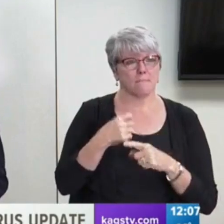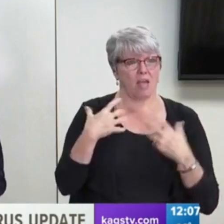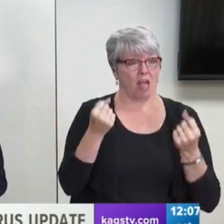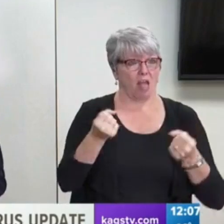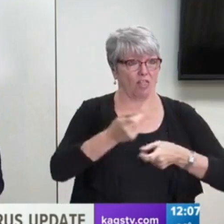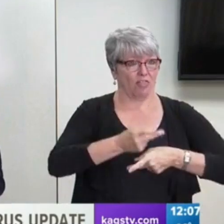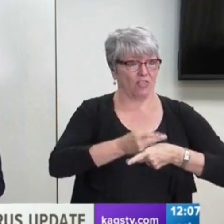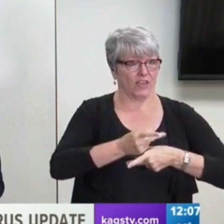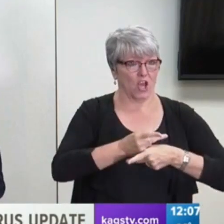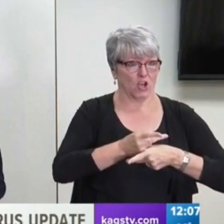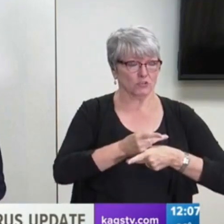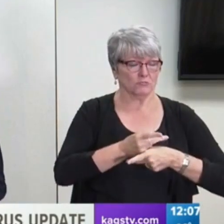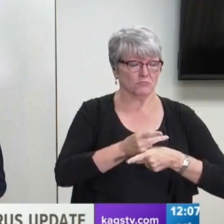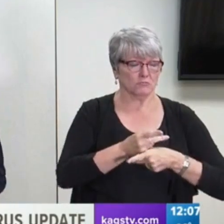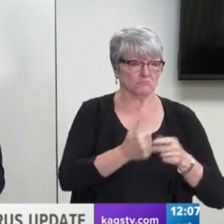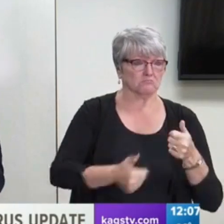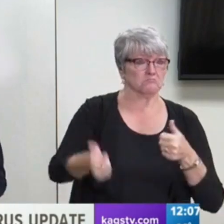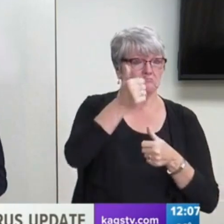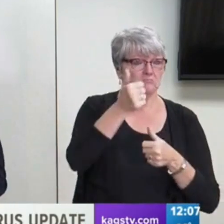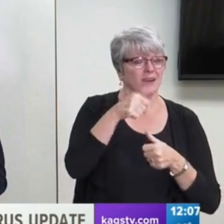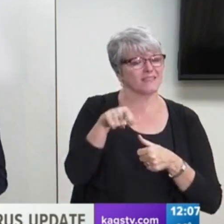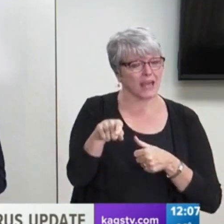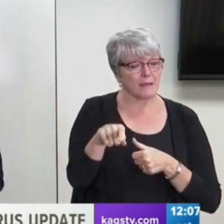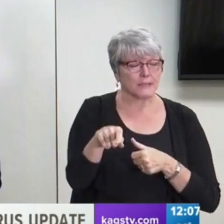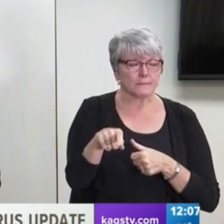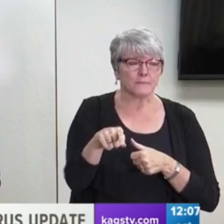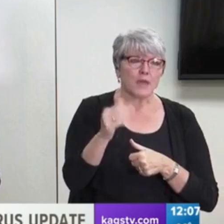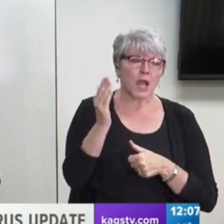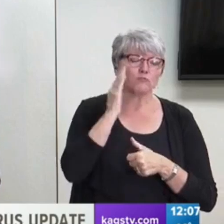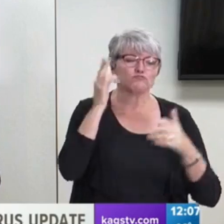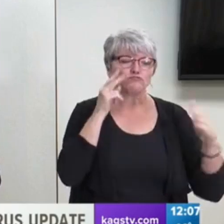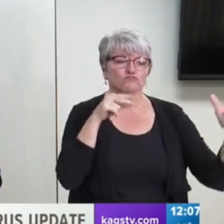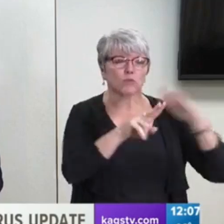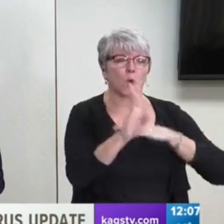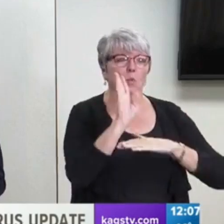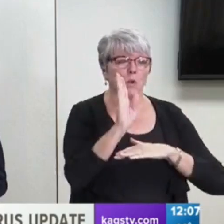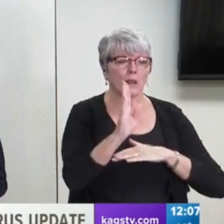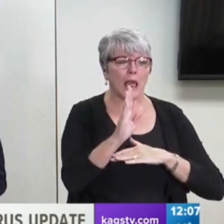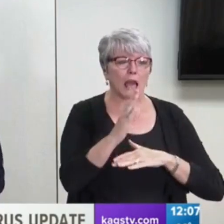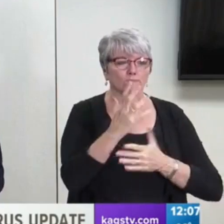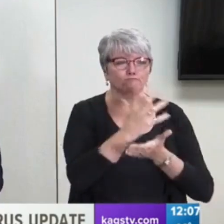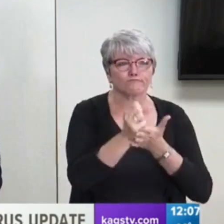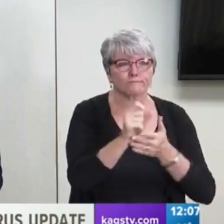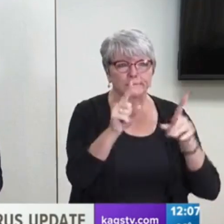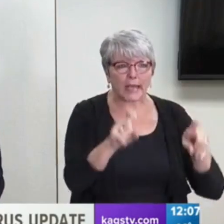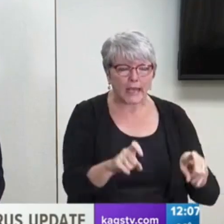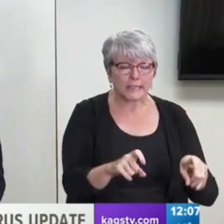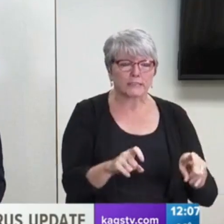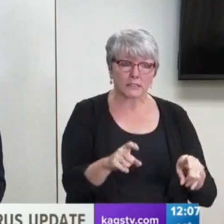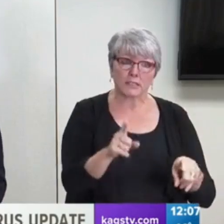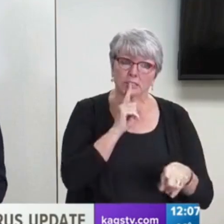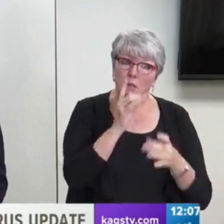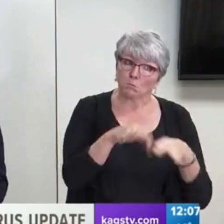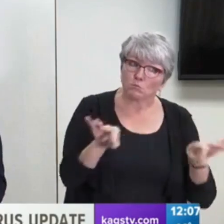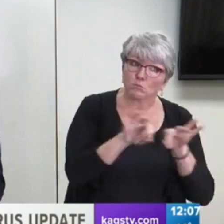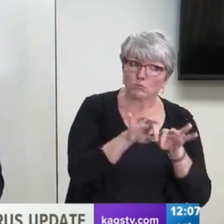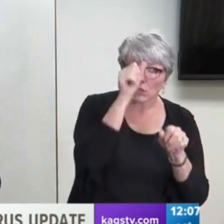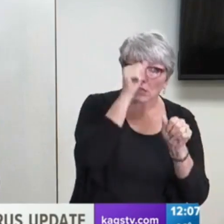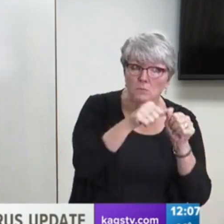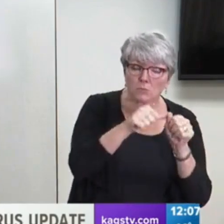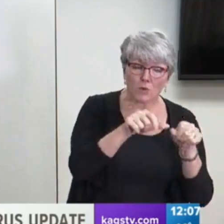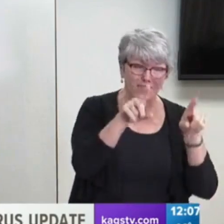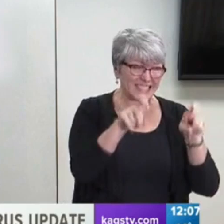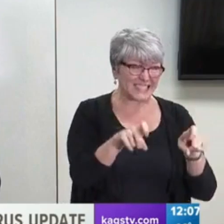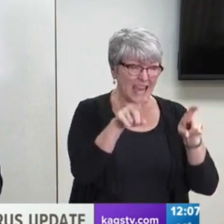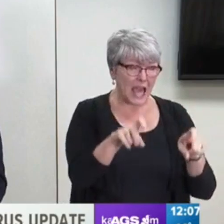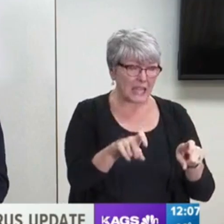healthcare facilities, have been anticipating shortage of tests. And I think it is critical that we remember that the